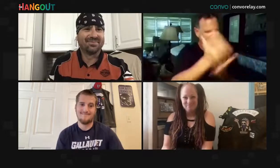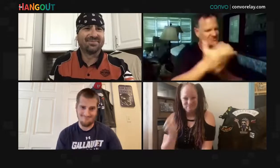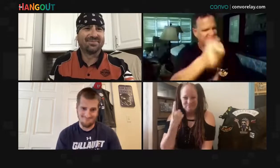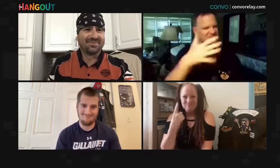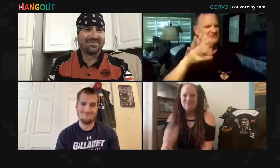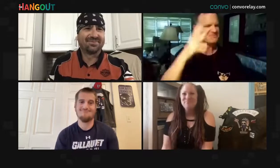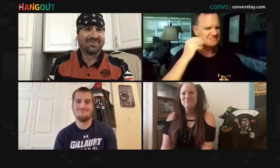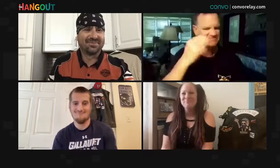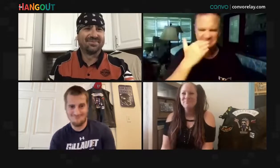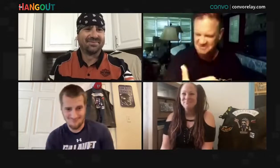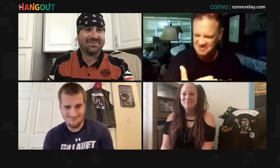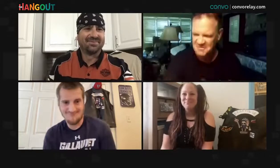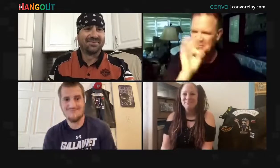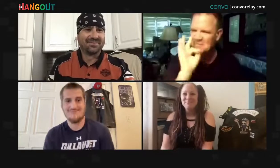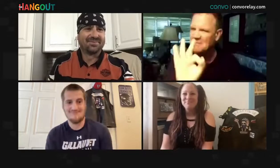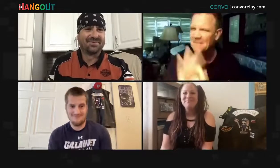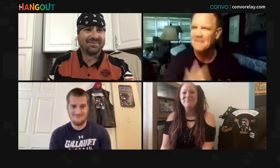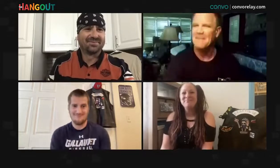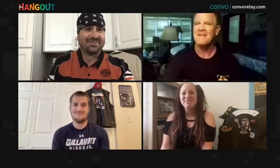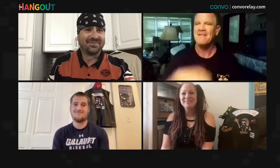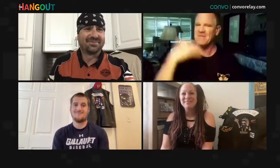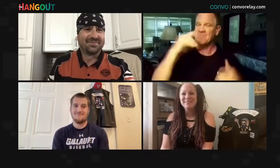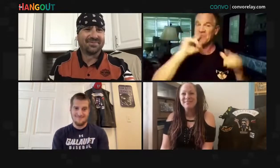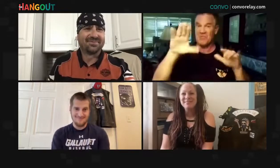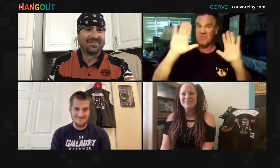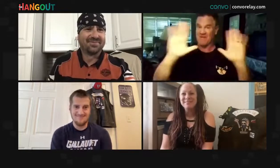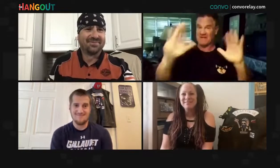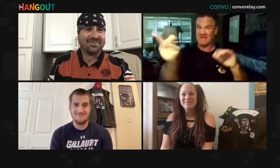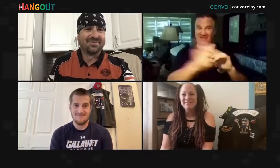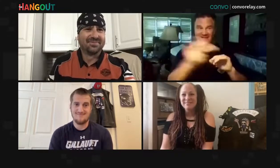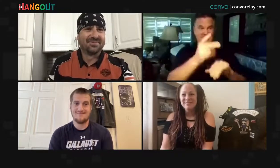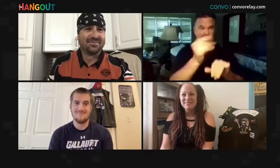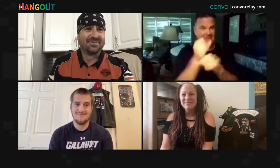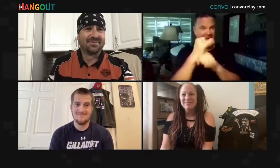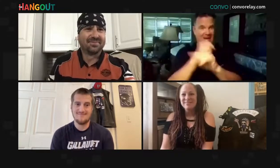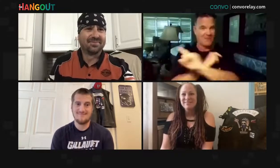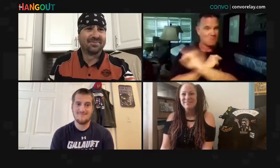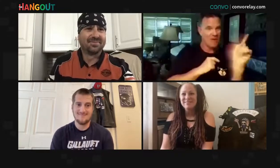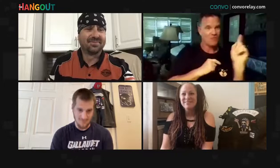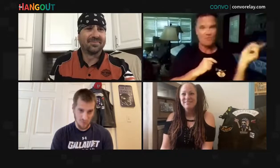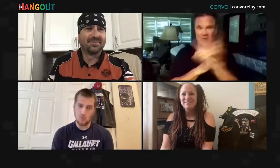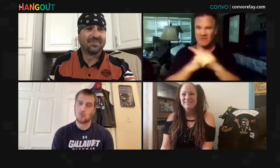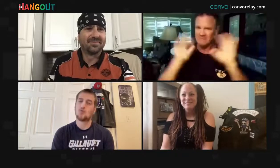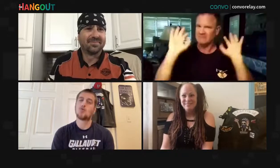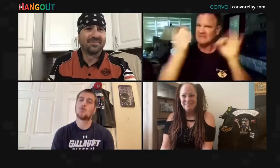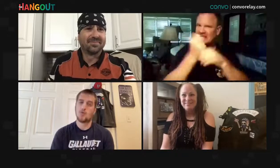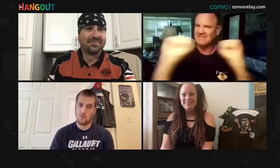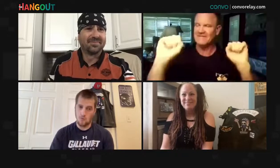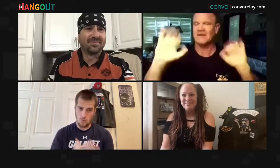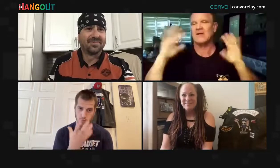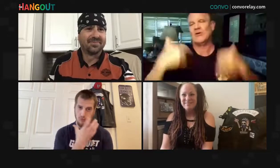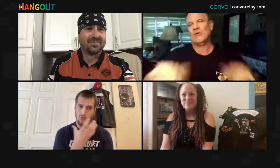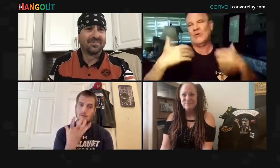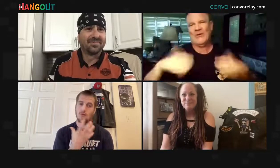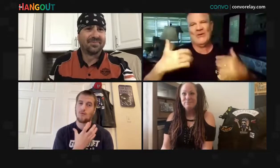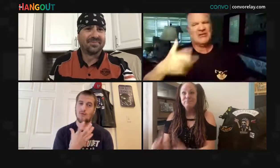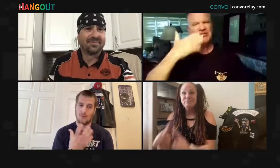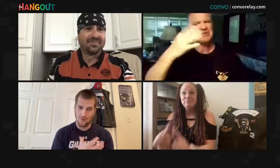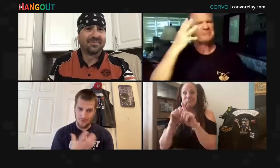nervous. I always think safety first, but definitely appreciate you sharing your experiences. And it was wonderful that you made it. You went to Arizona, came back